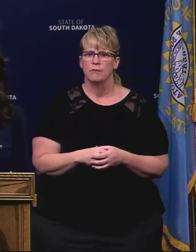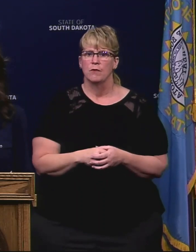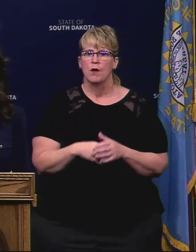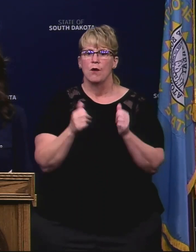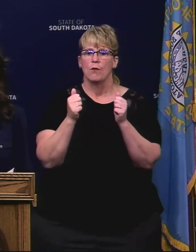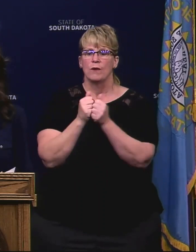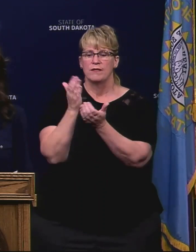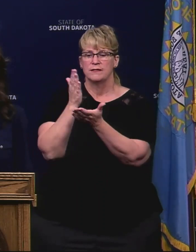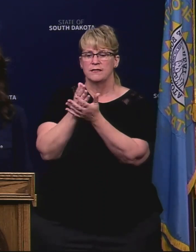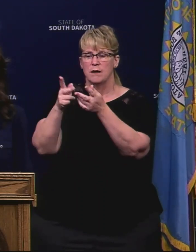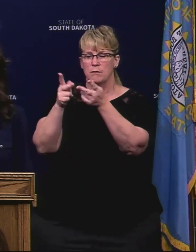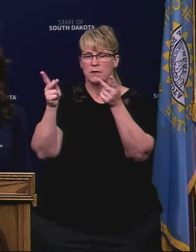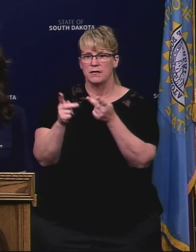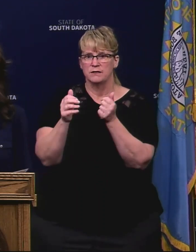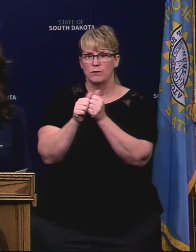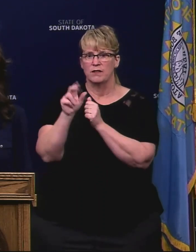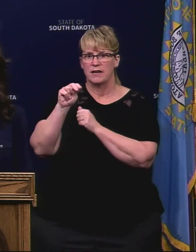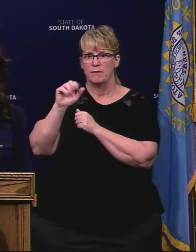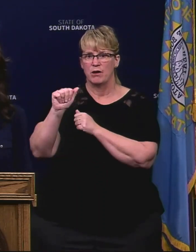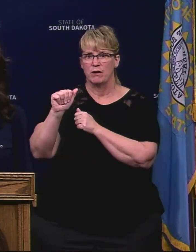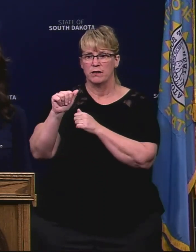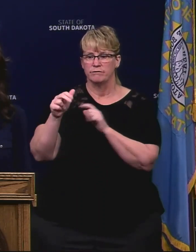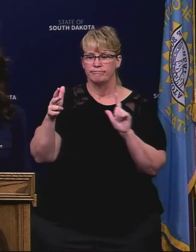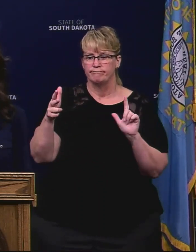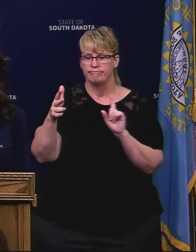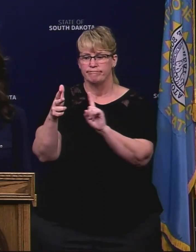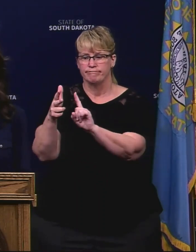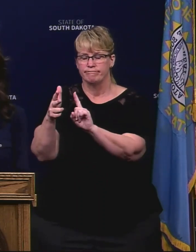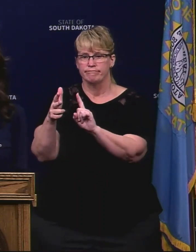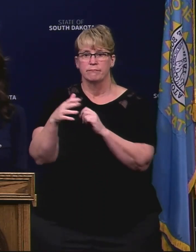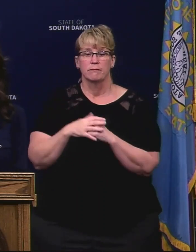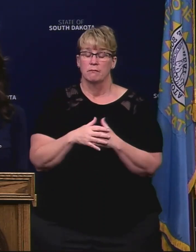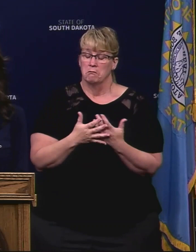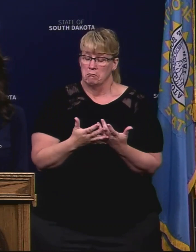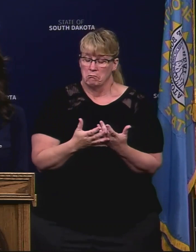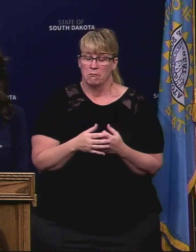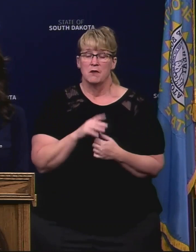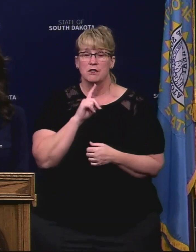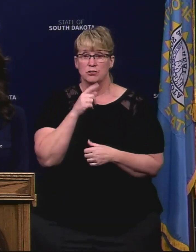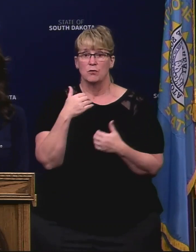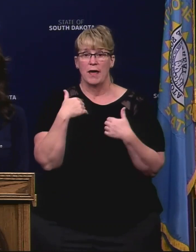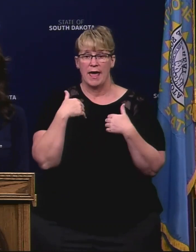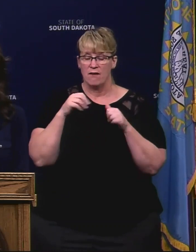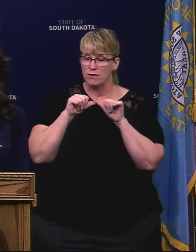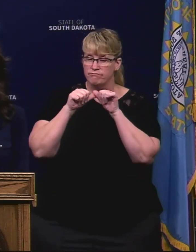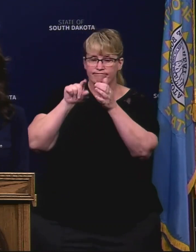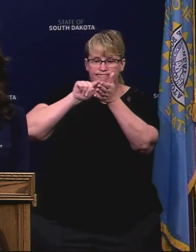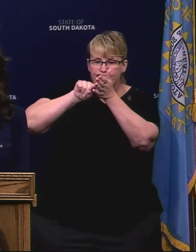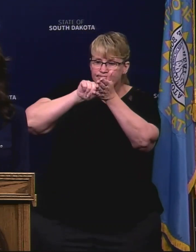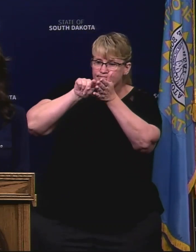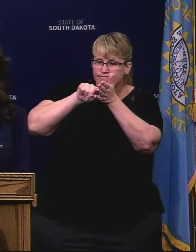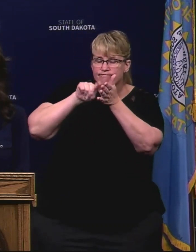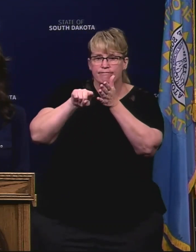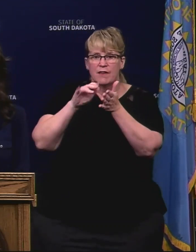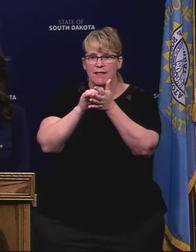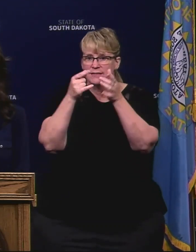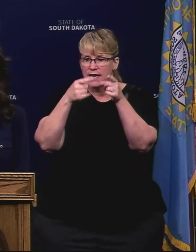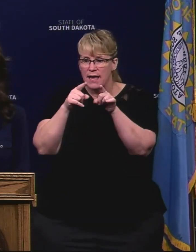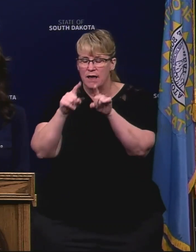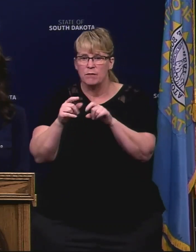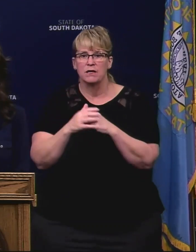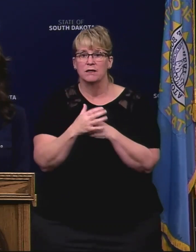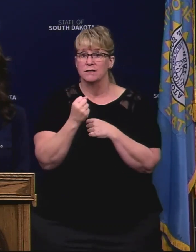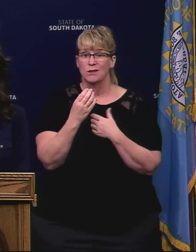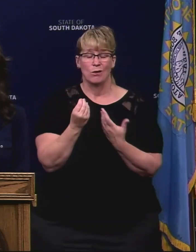checkpoint situation? We still have an ongoing investigation going on, and so